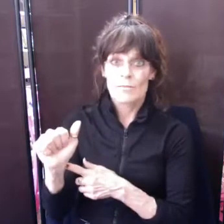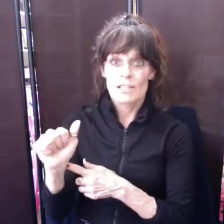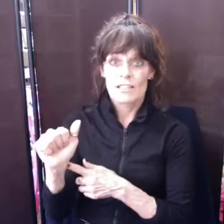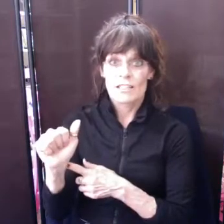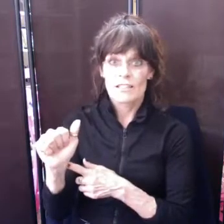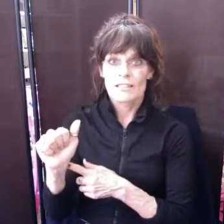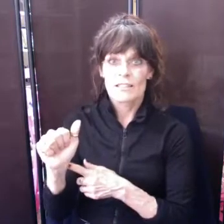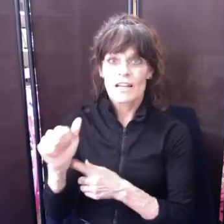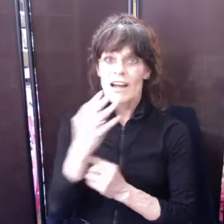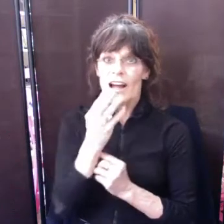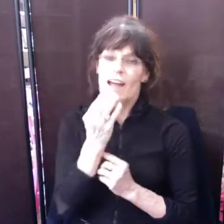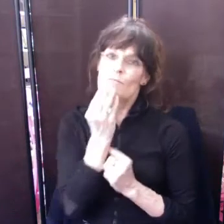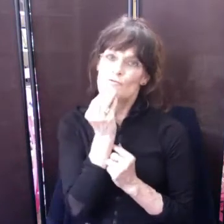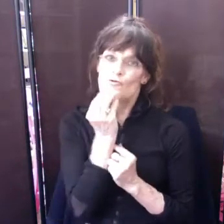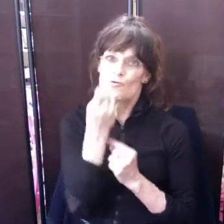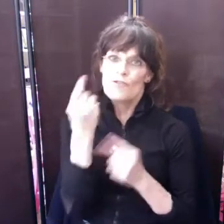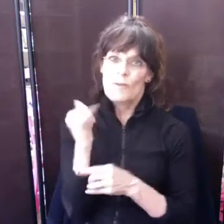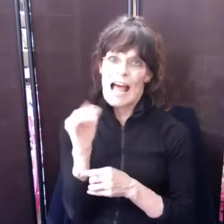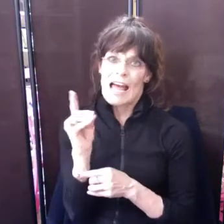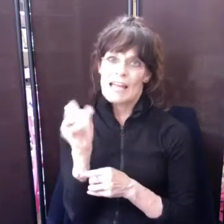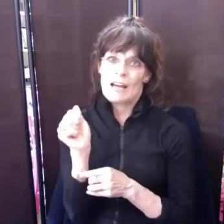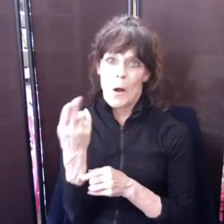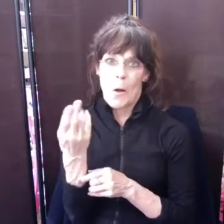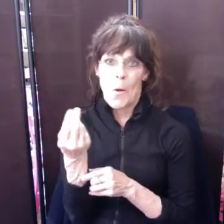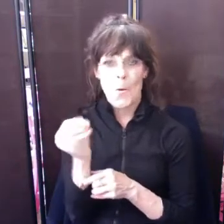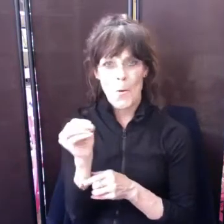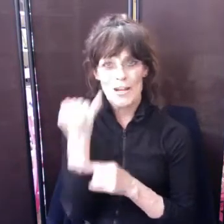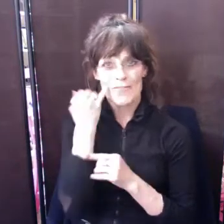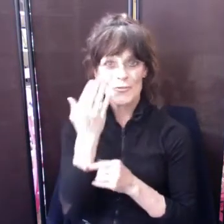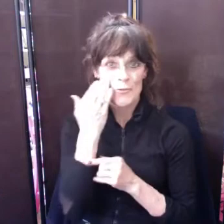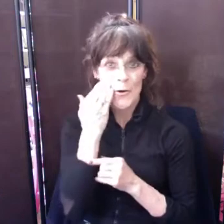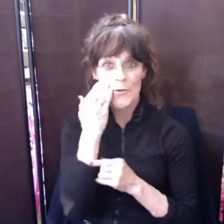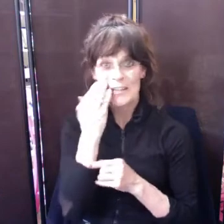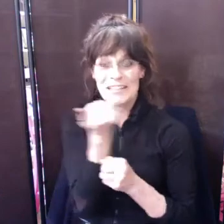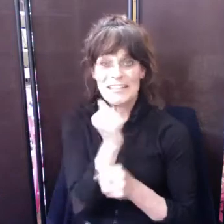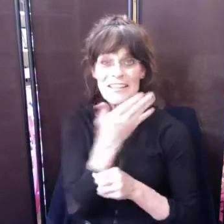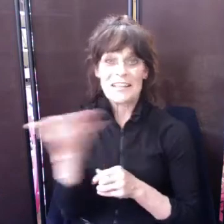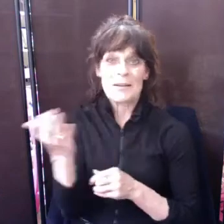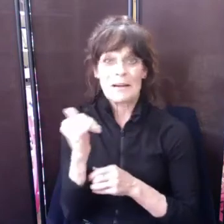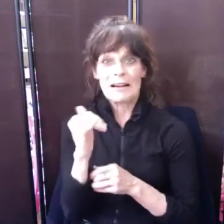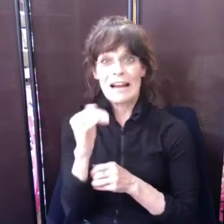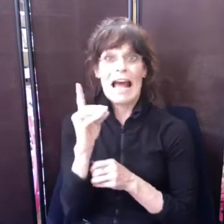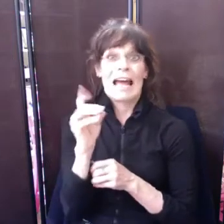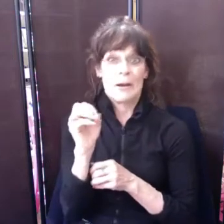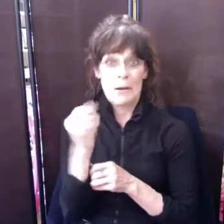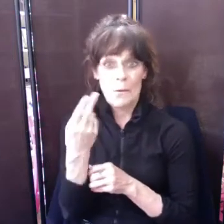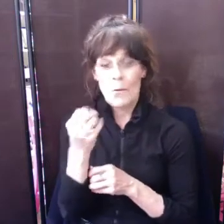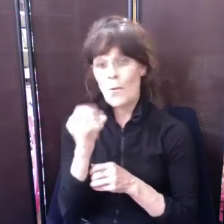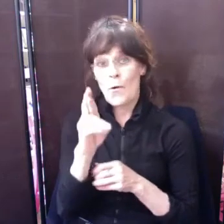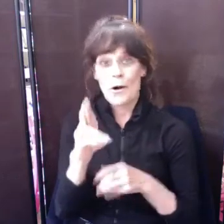from Idaho. If you know anything about Jews or Idaho, you know how unusual that actually is. There are a lot of